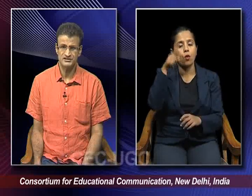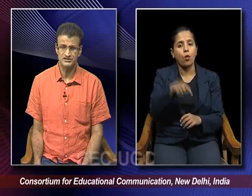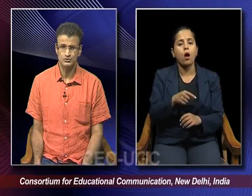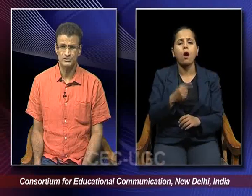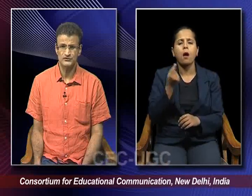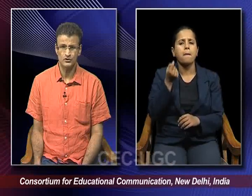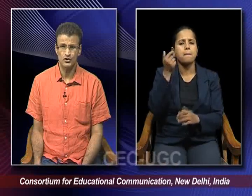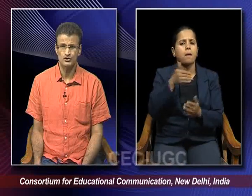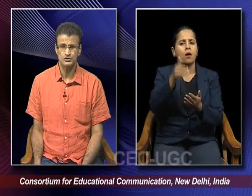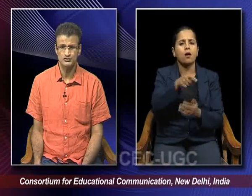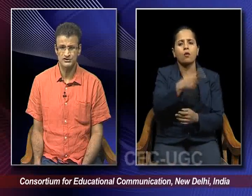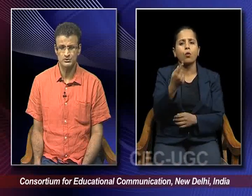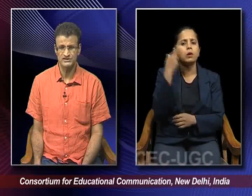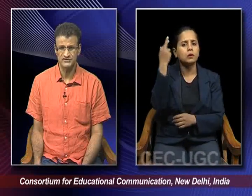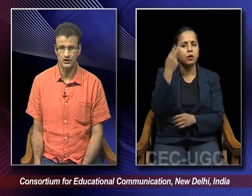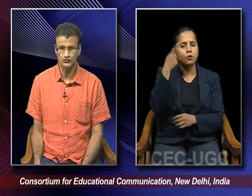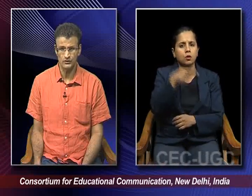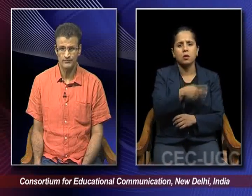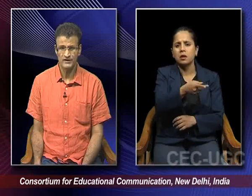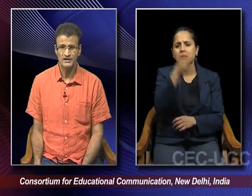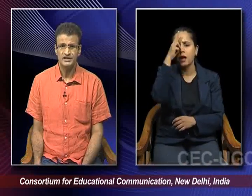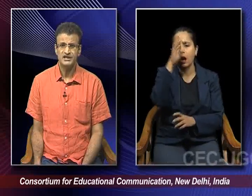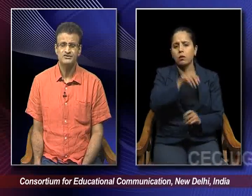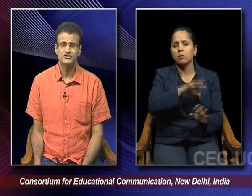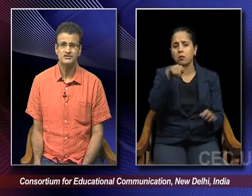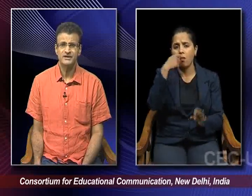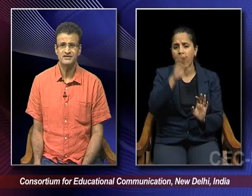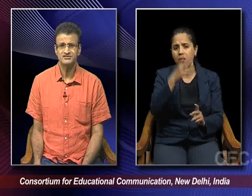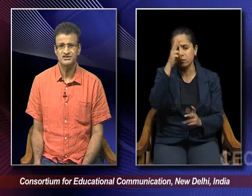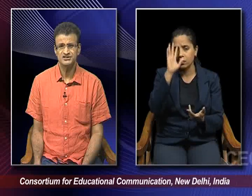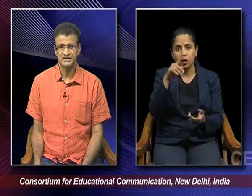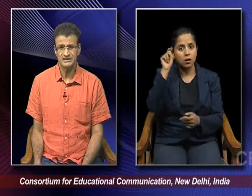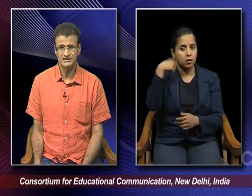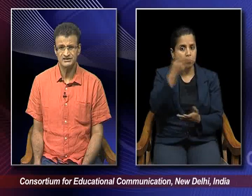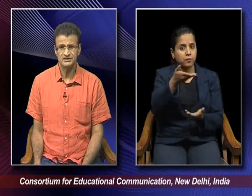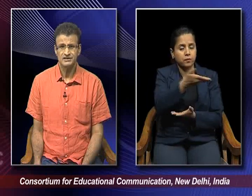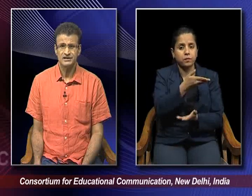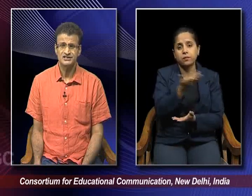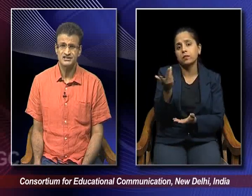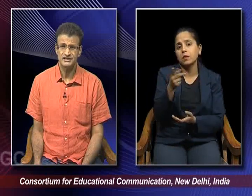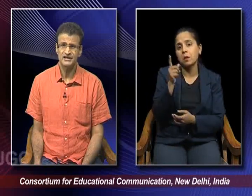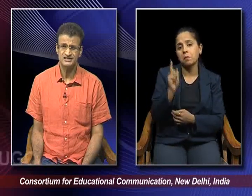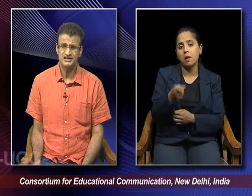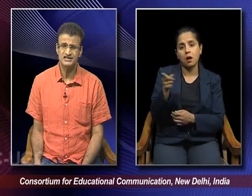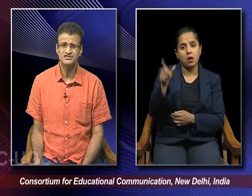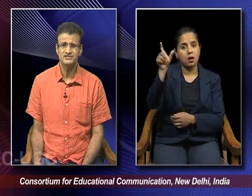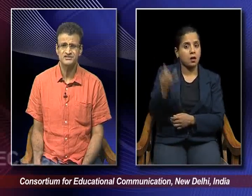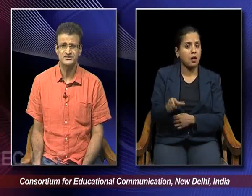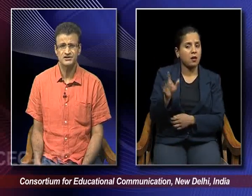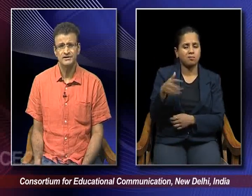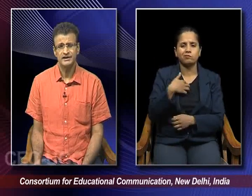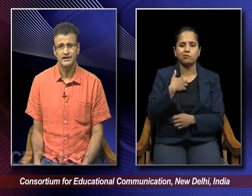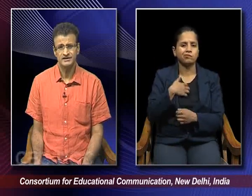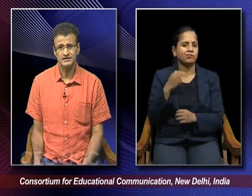occasion, and this is only for a cause whose virtue is ever doubtful. As for cinema industry, he has least